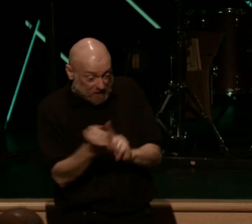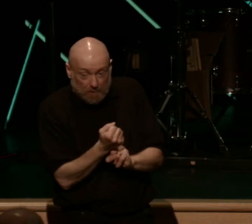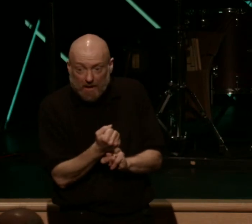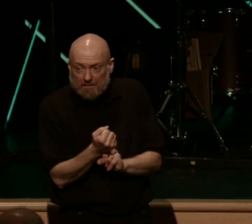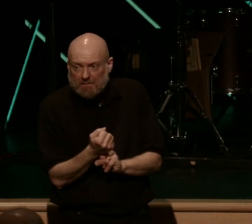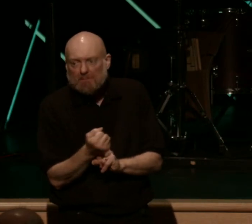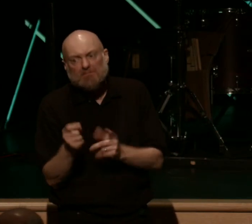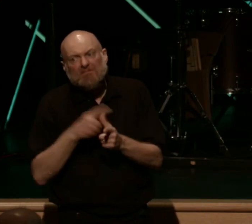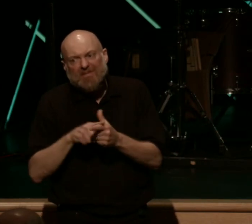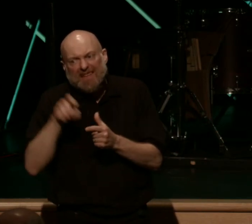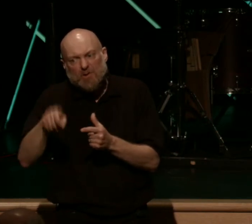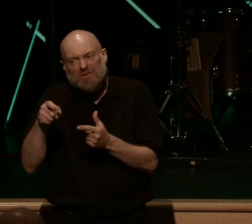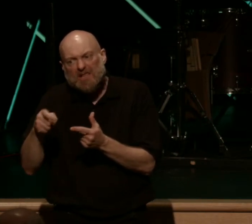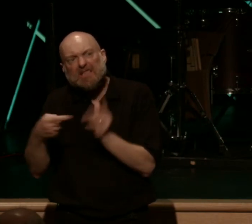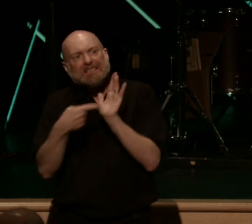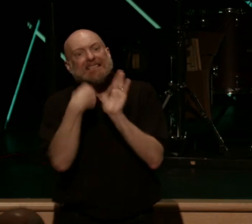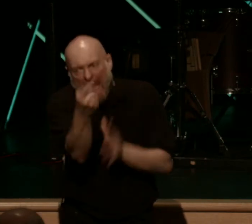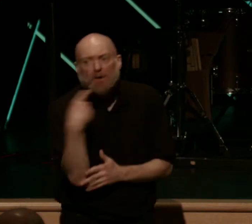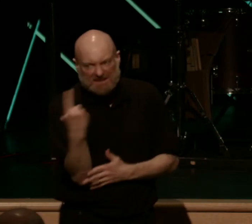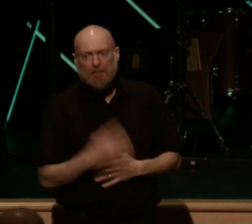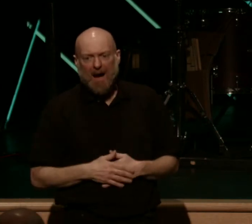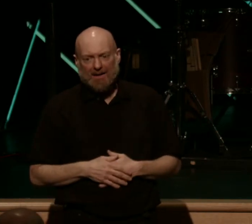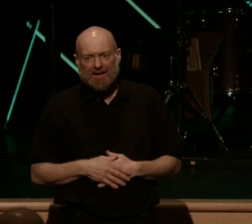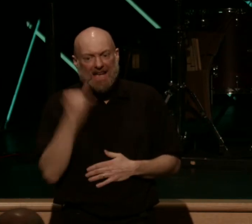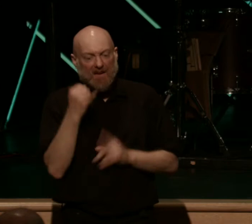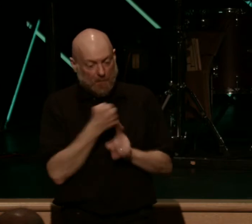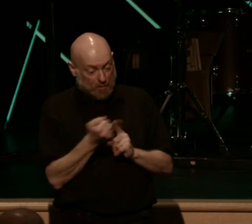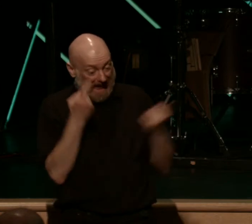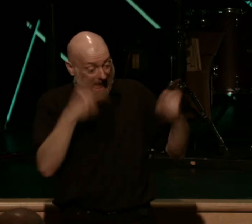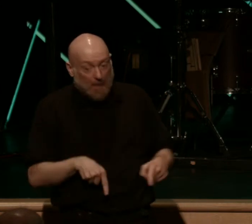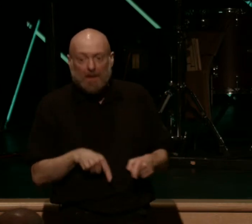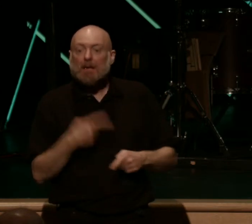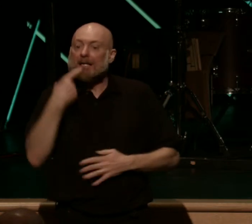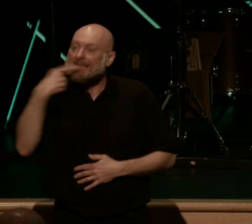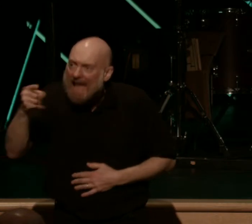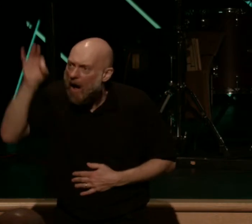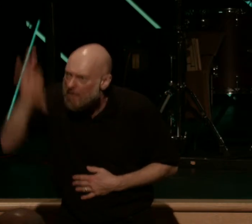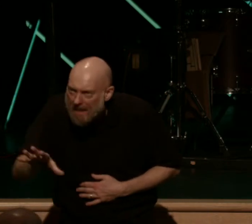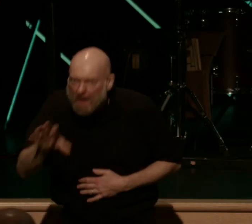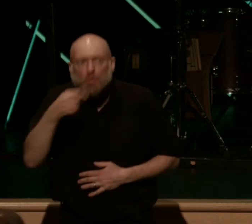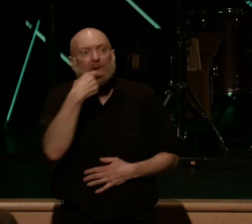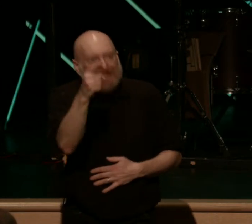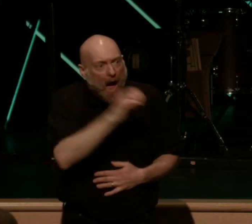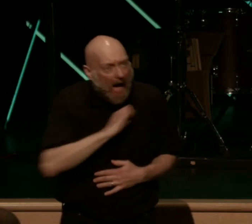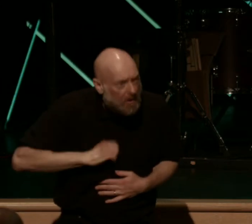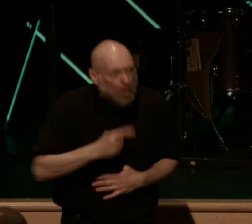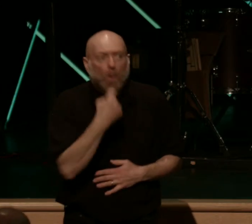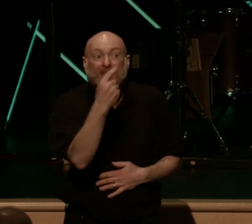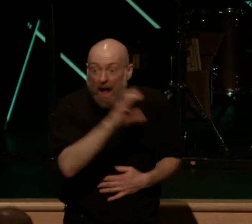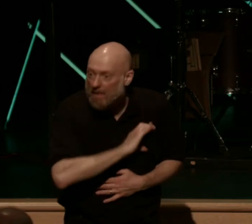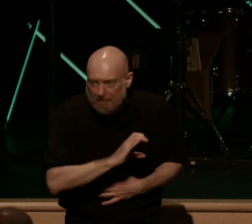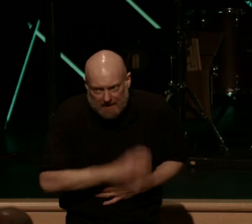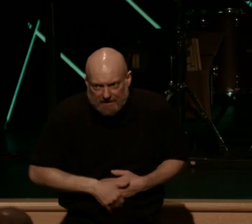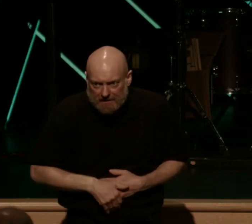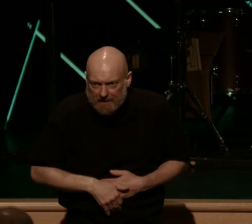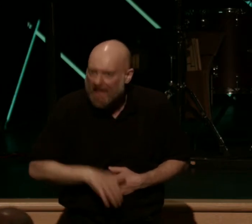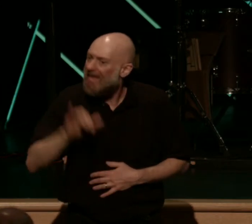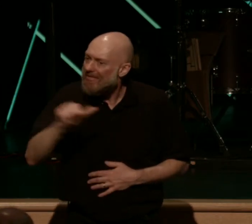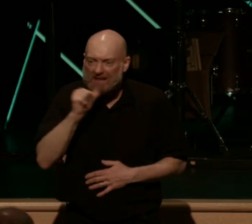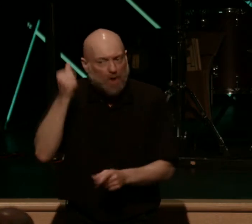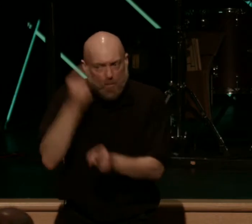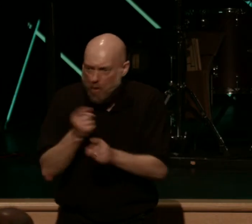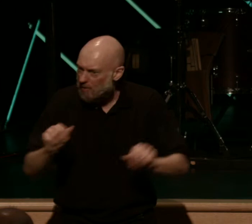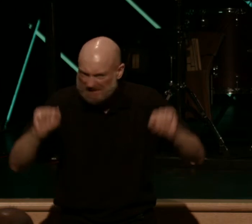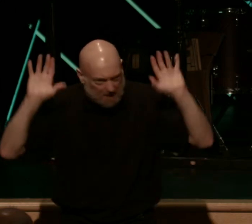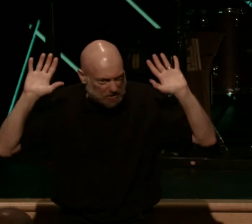needs to be brought out into the light. That needs to be brought to the attention of a pastor or an elder or to the police. That is not biblical